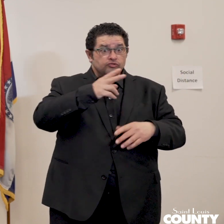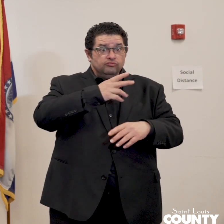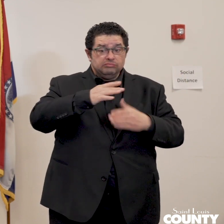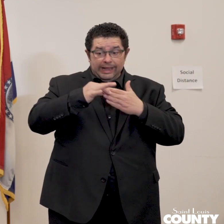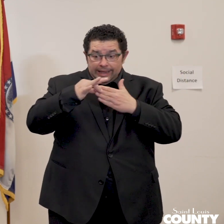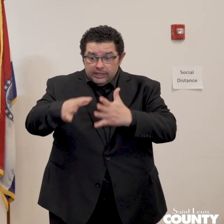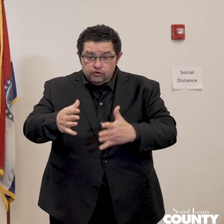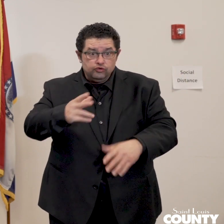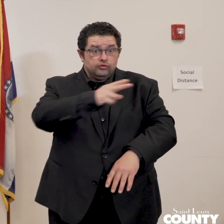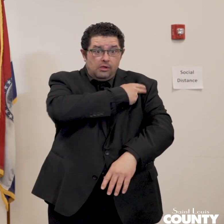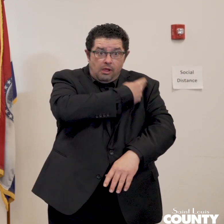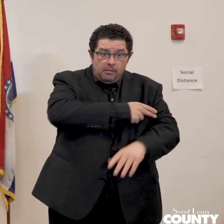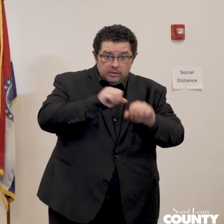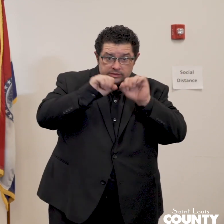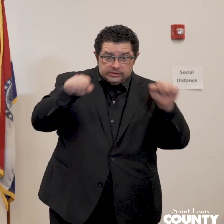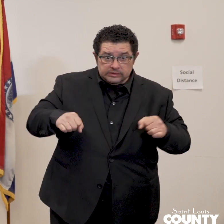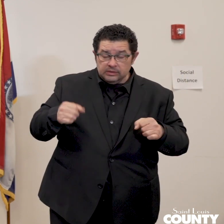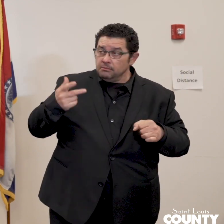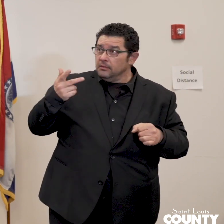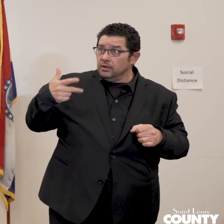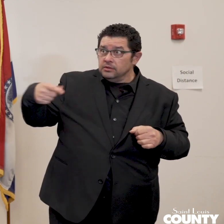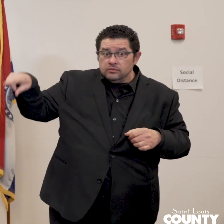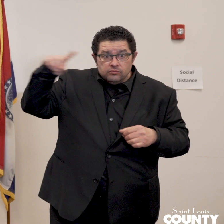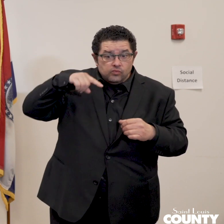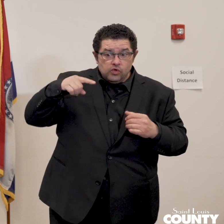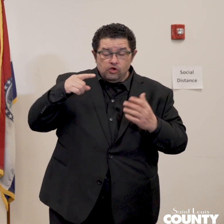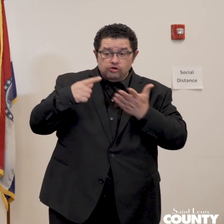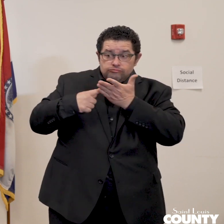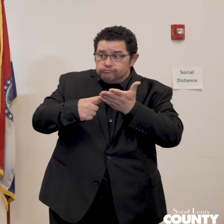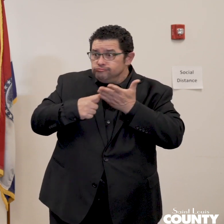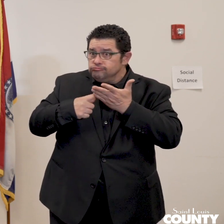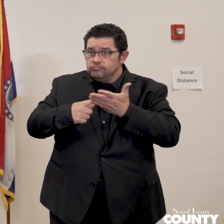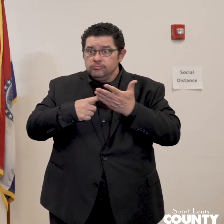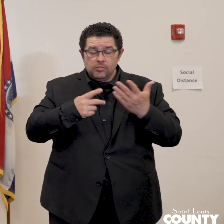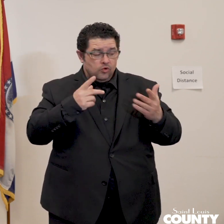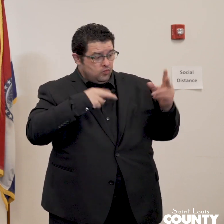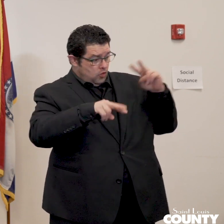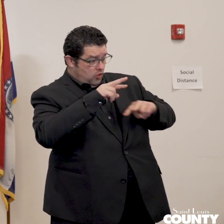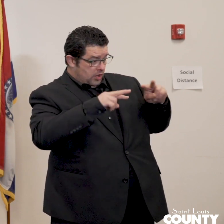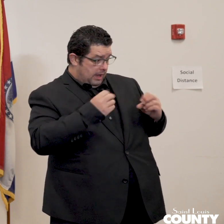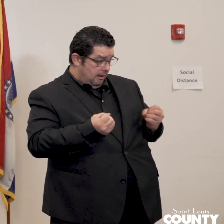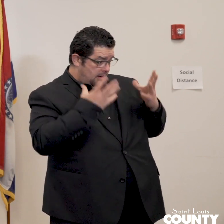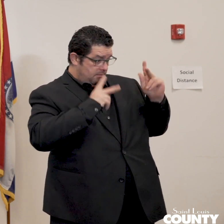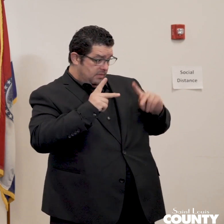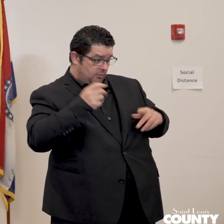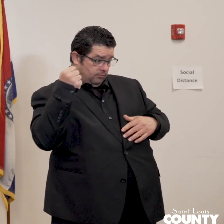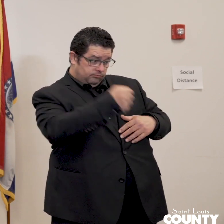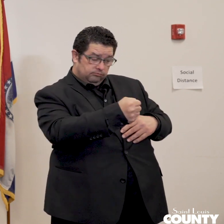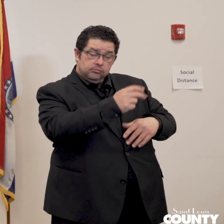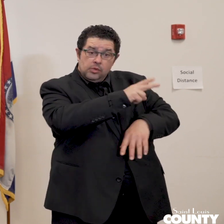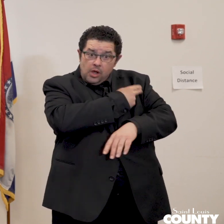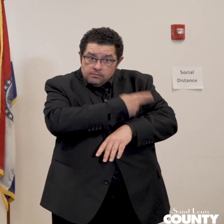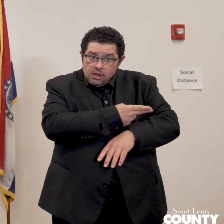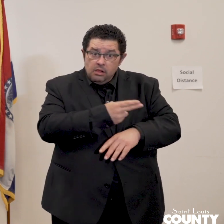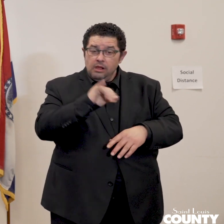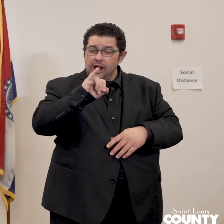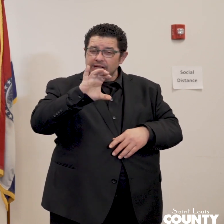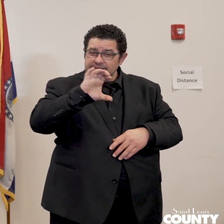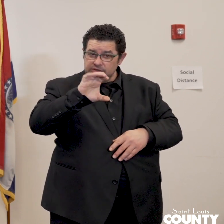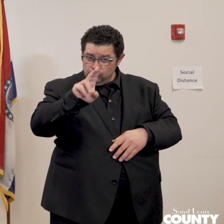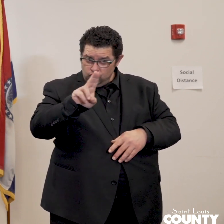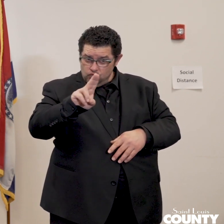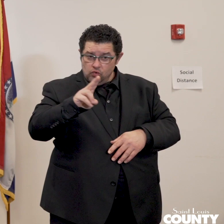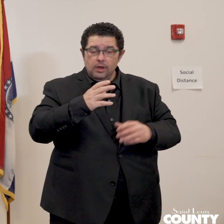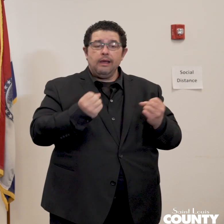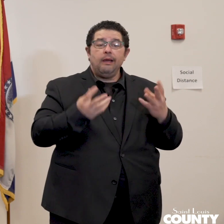systems, and we're all keeping tabs on the number of admissions to hospitals, ICU admissions, the number of people on